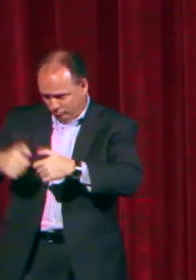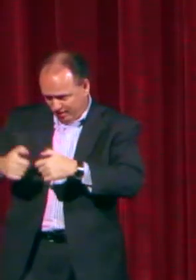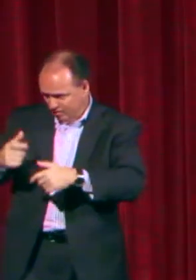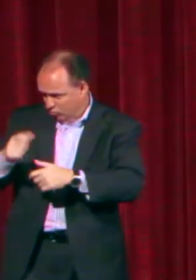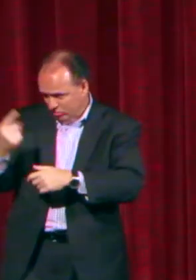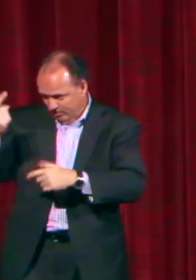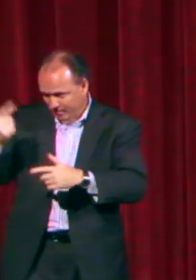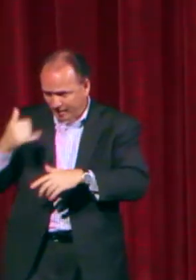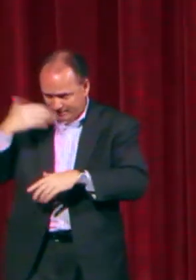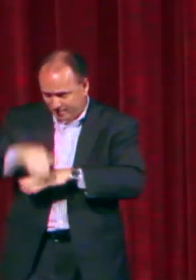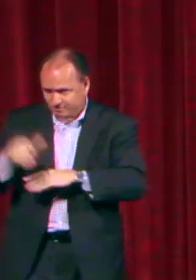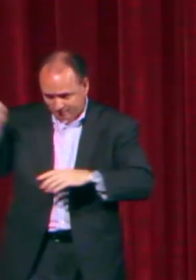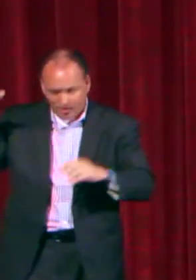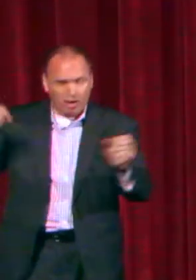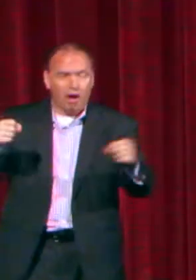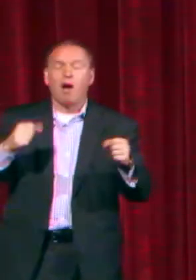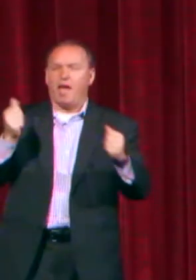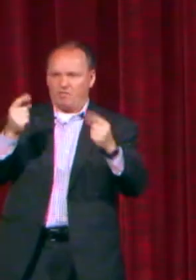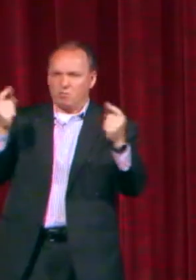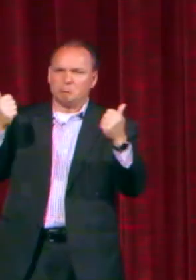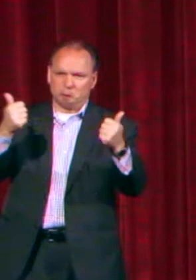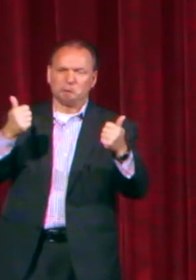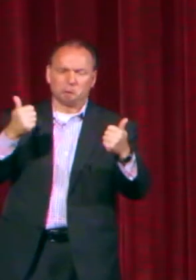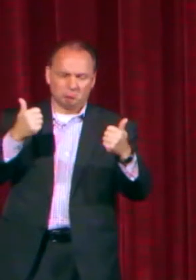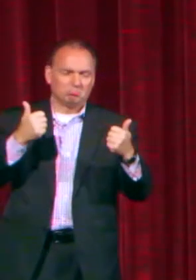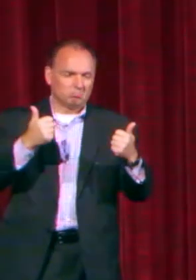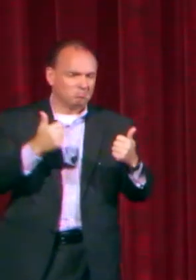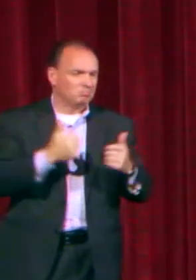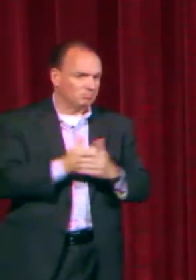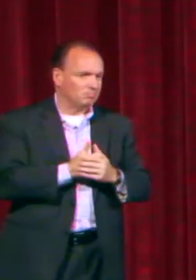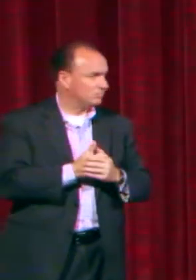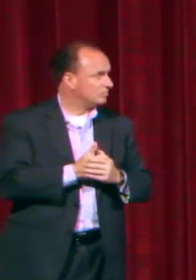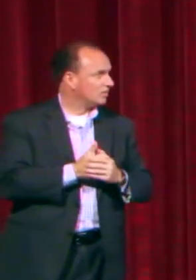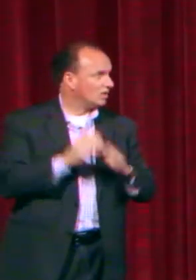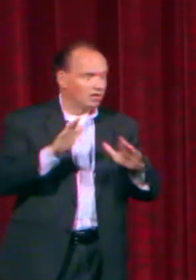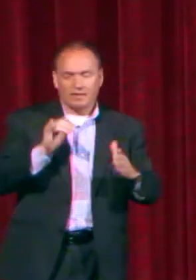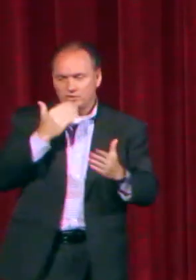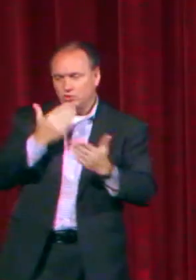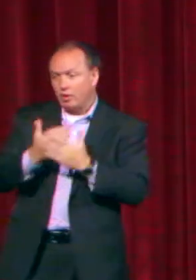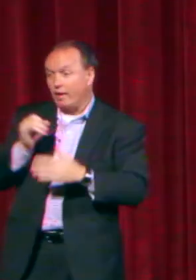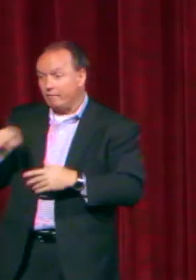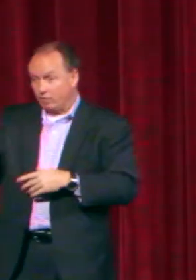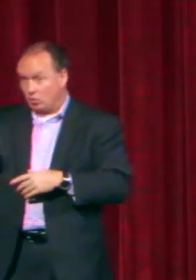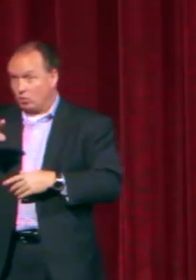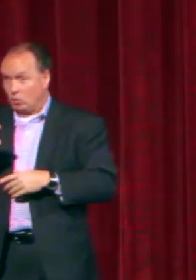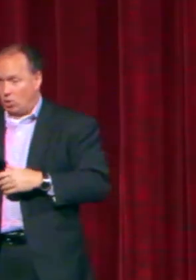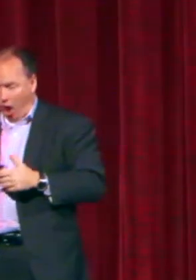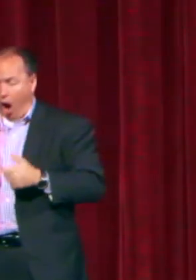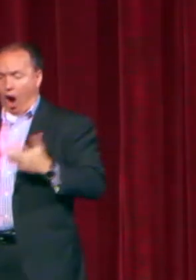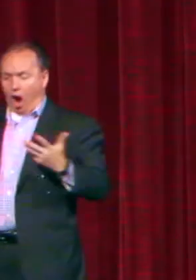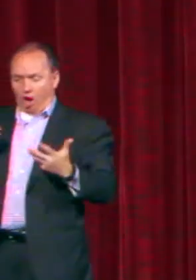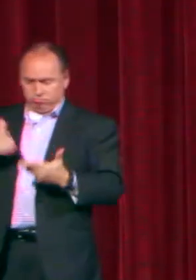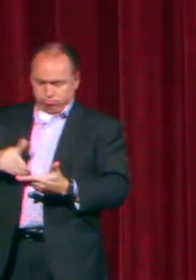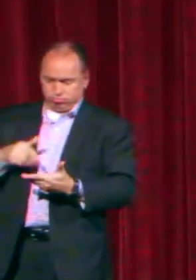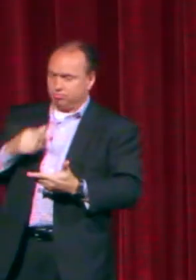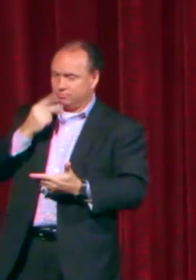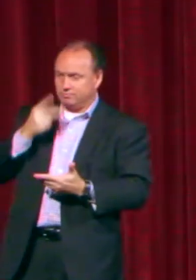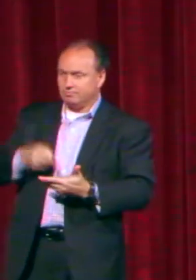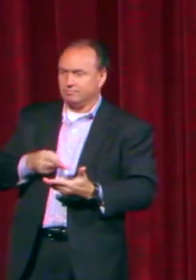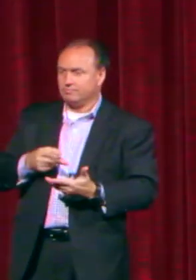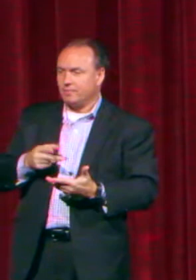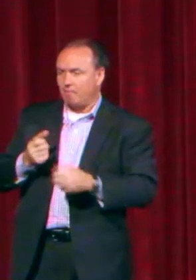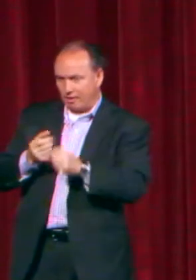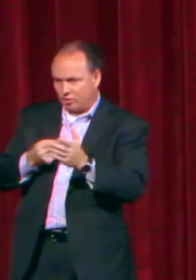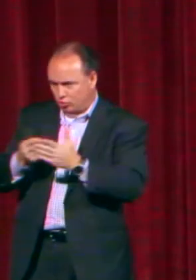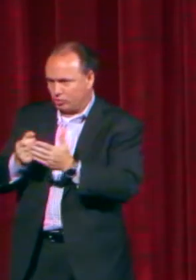receive it? Okay, looks like everyone for the most part, so that's good. If anybody did not,